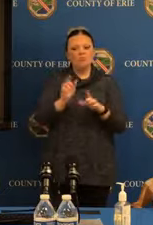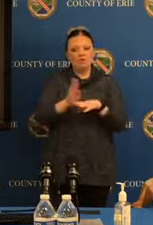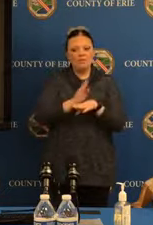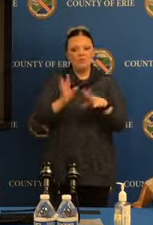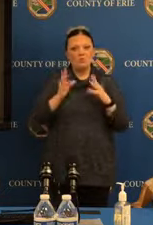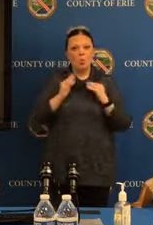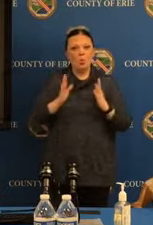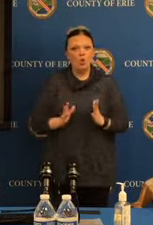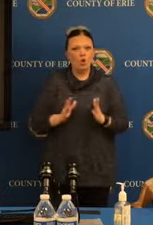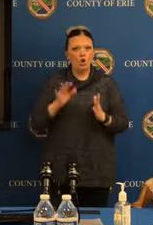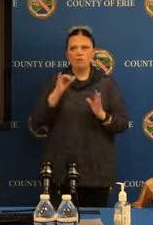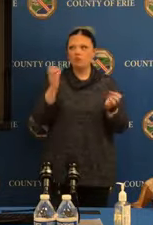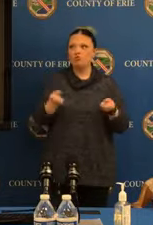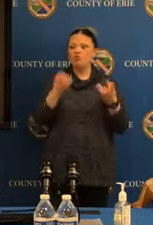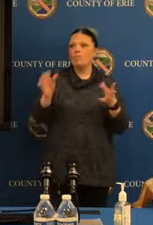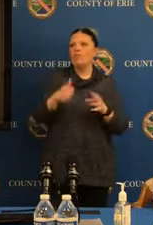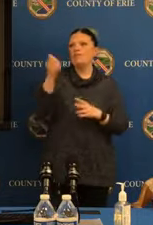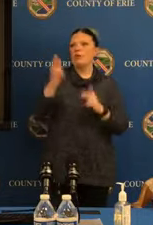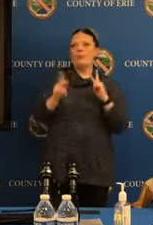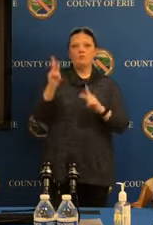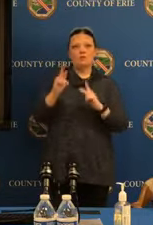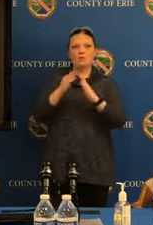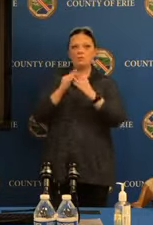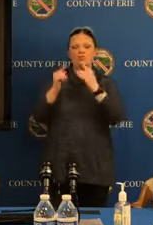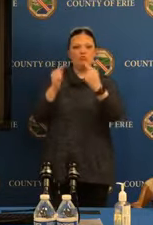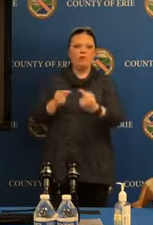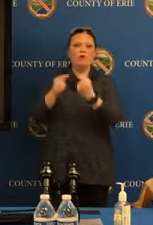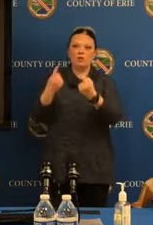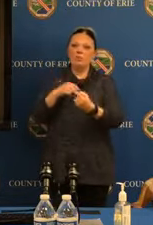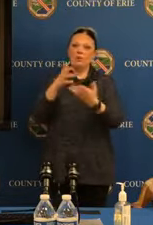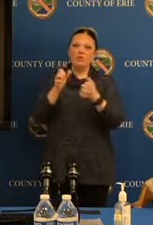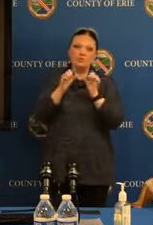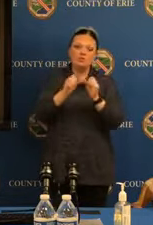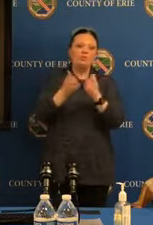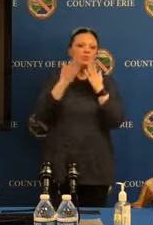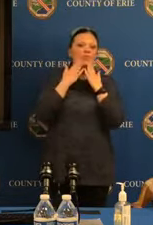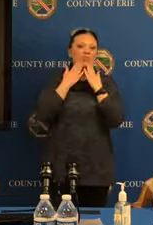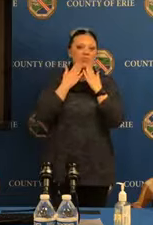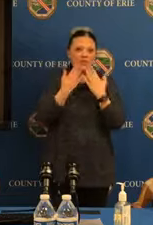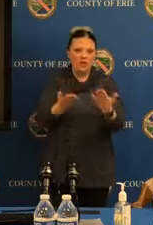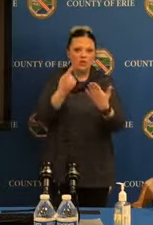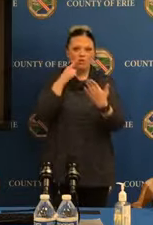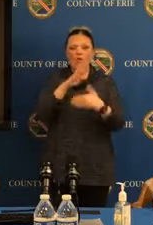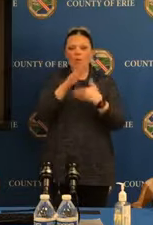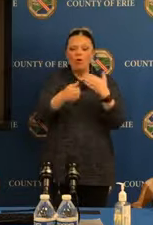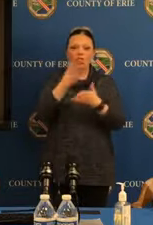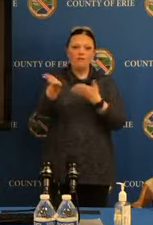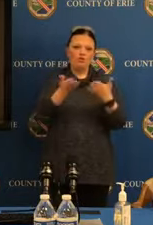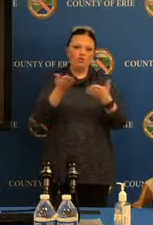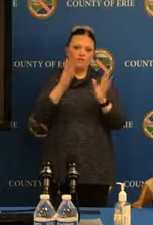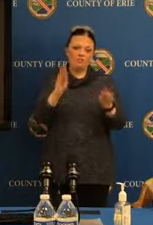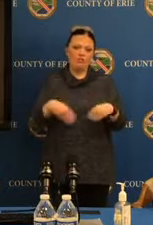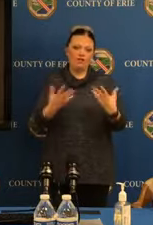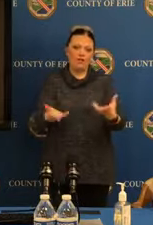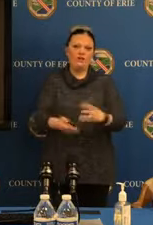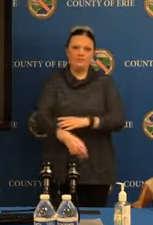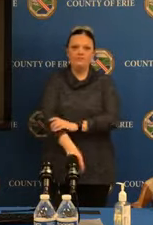like so many others in this community struggling, and we want to continue to thank you for all of the services you are